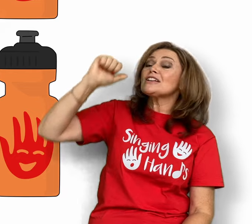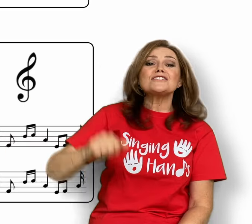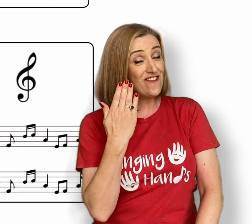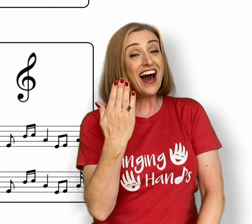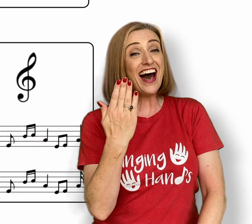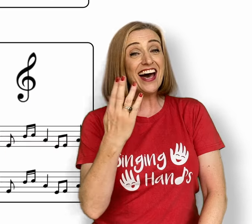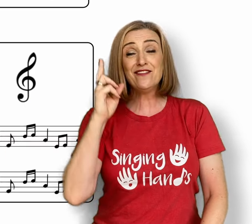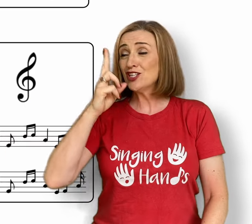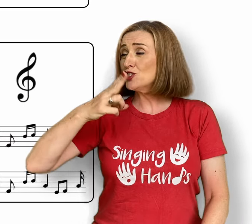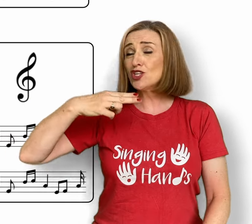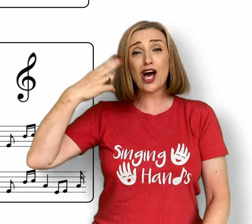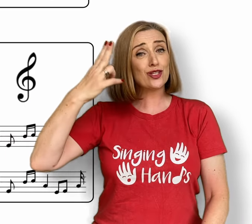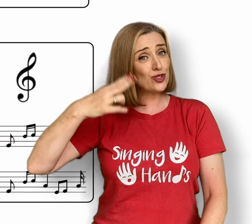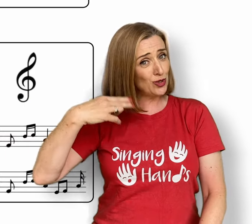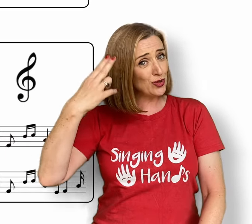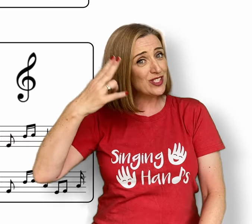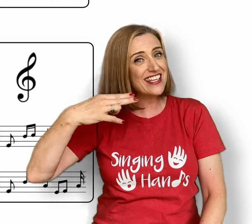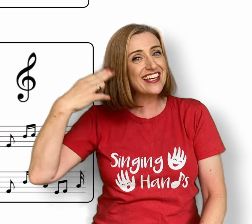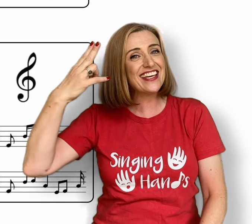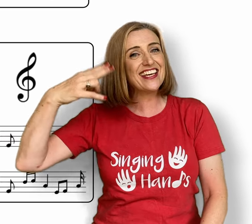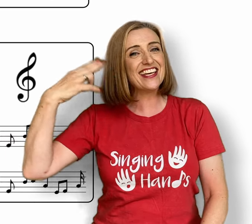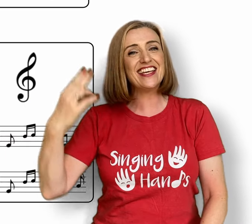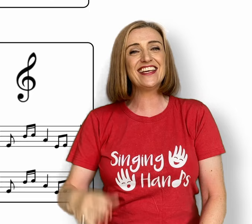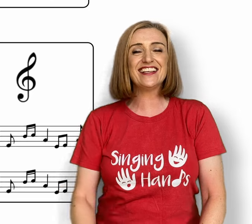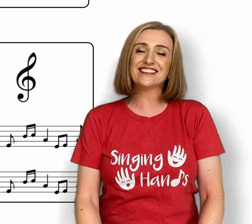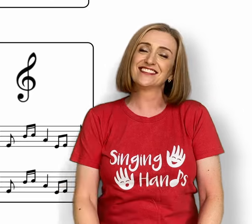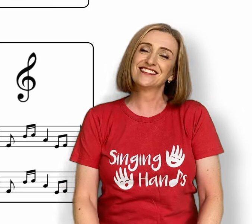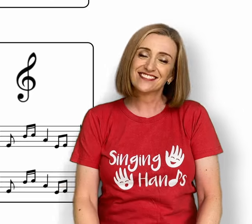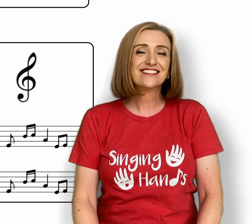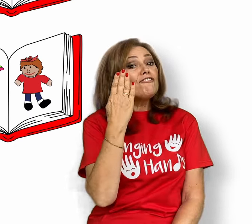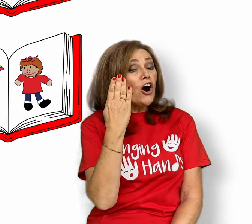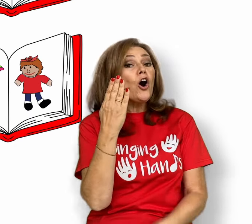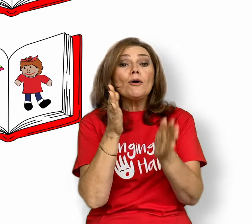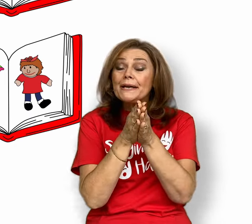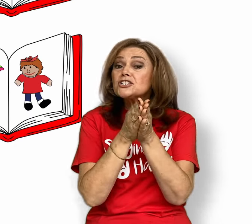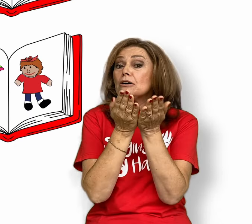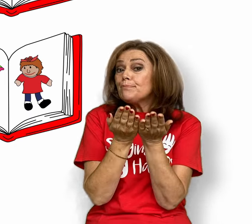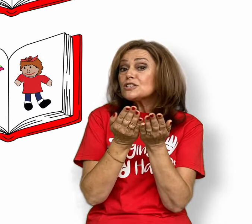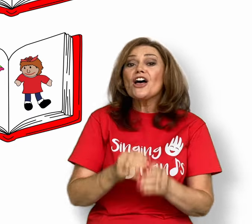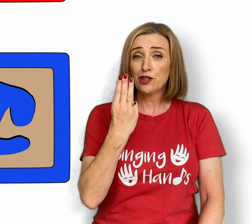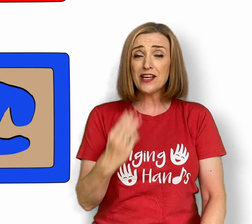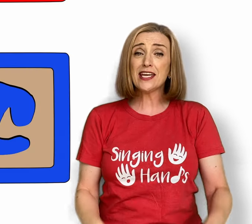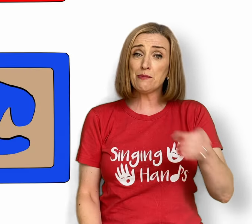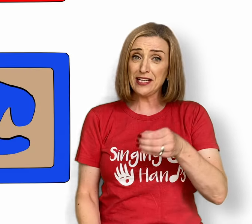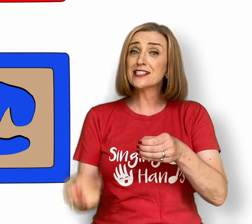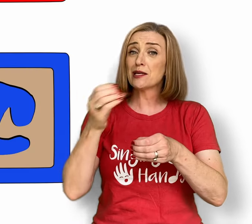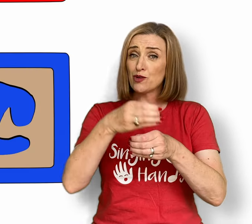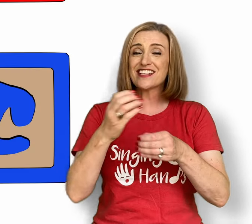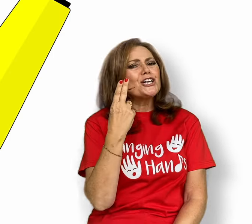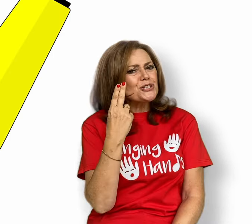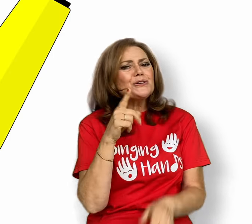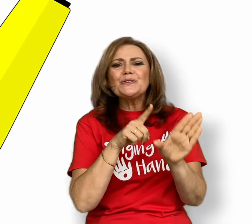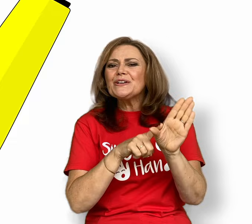water bottles, five songs to sing, four picture books, three